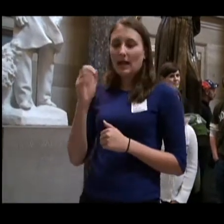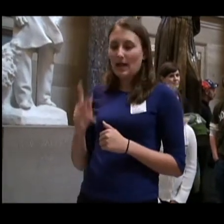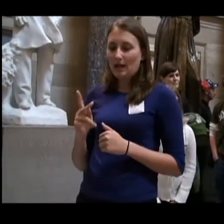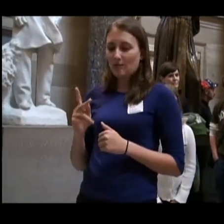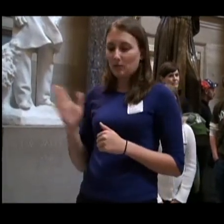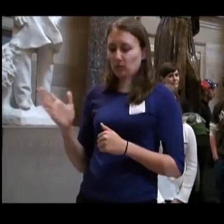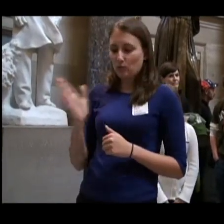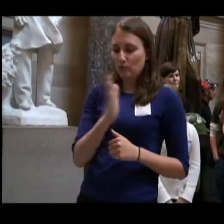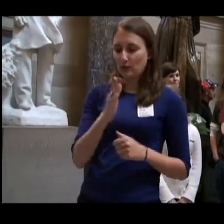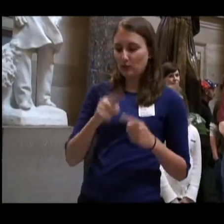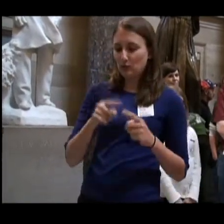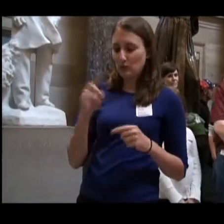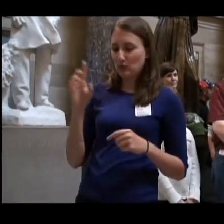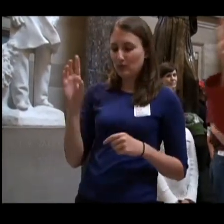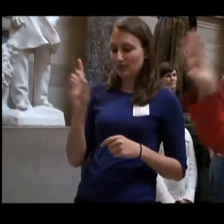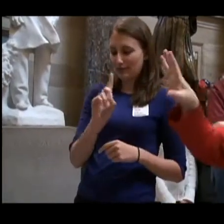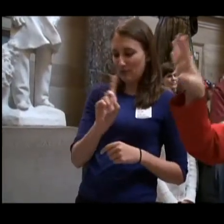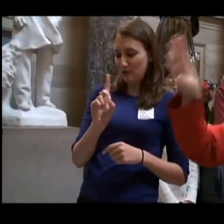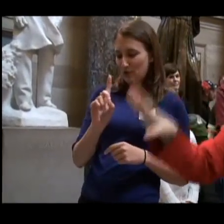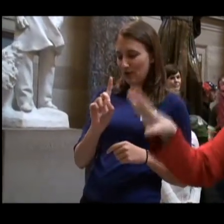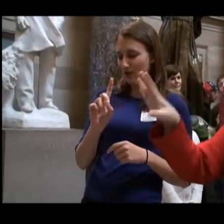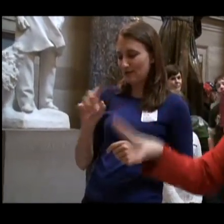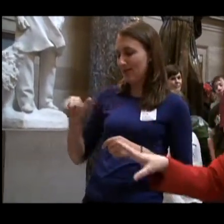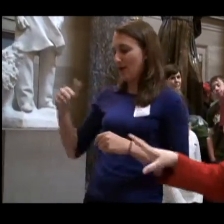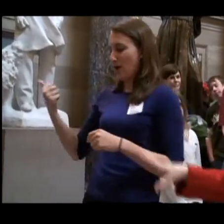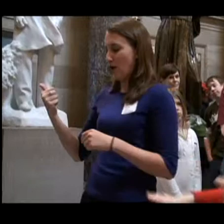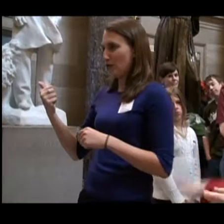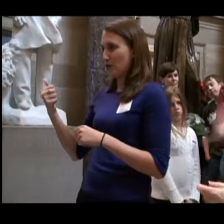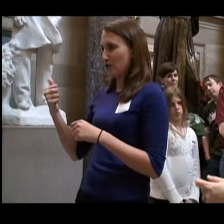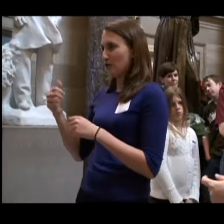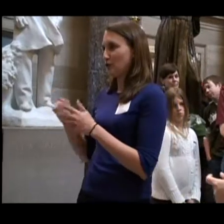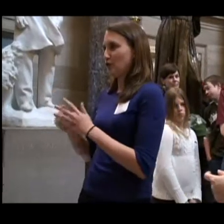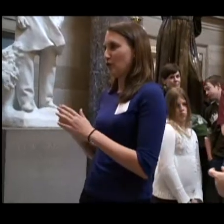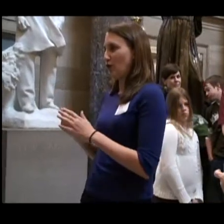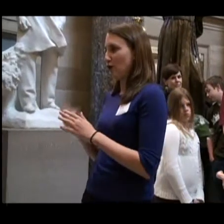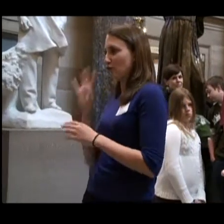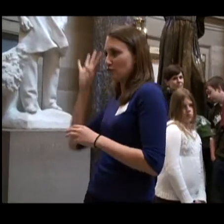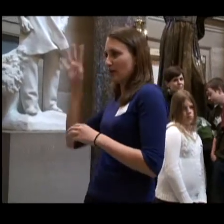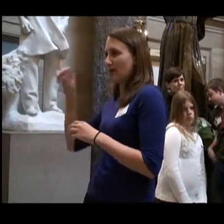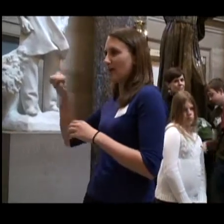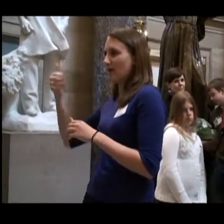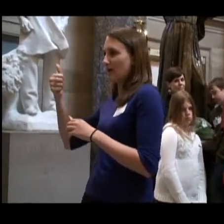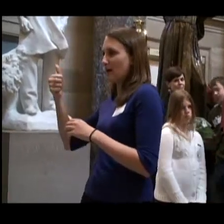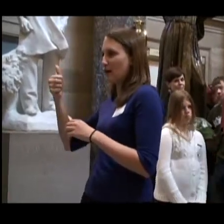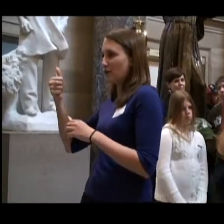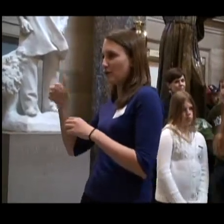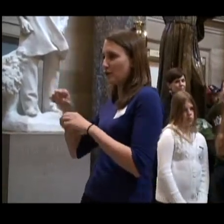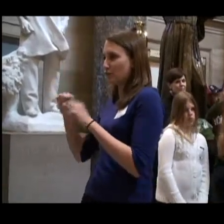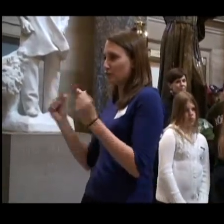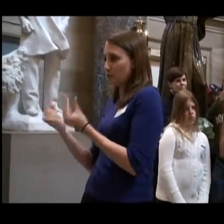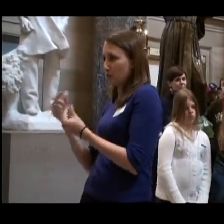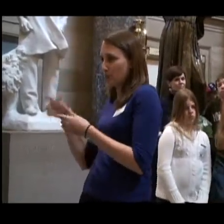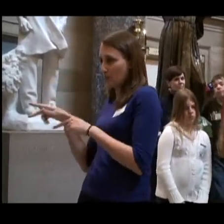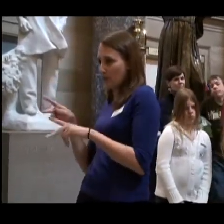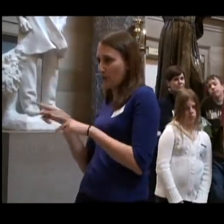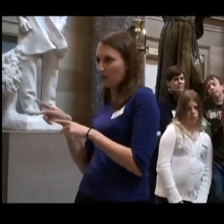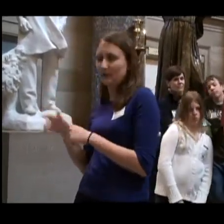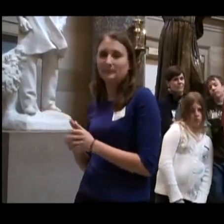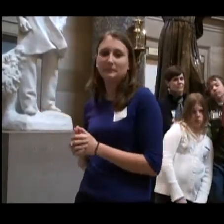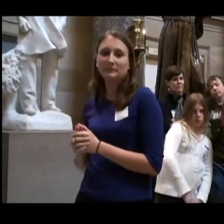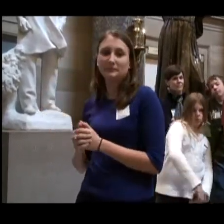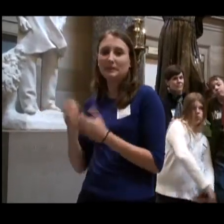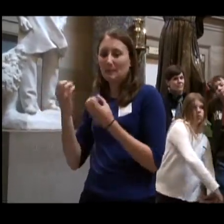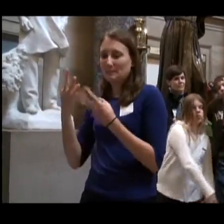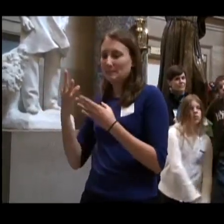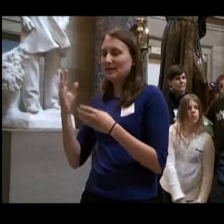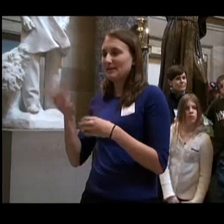side of the room, and the other half coming to form their own political party, the National Republican Party. Both of those parties still with us